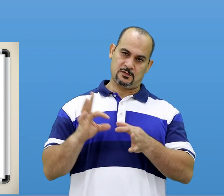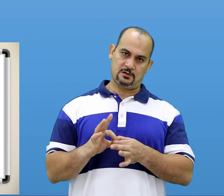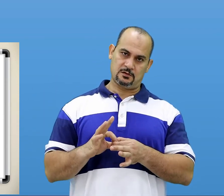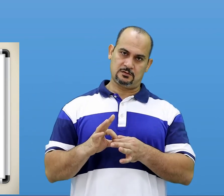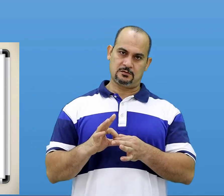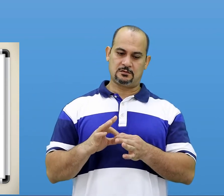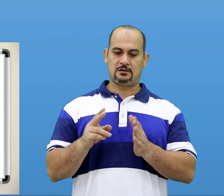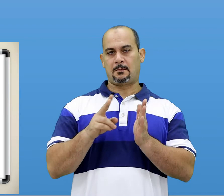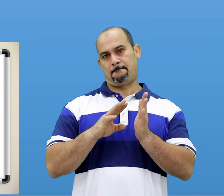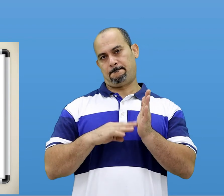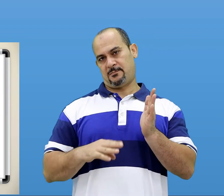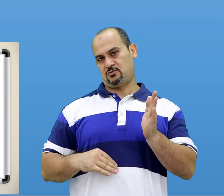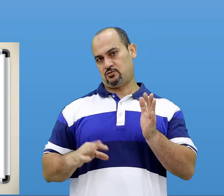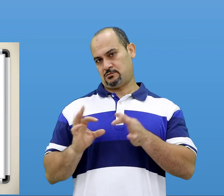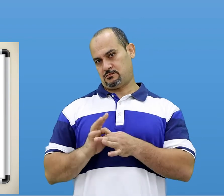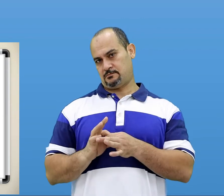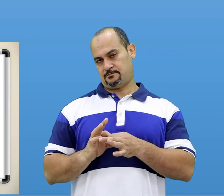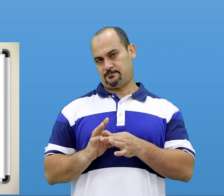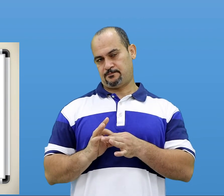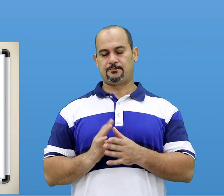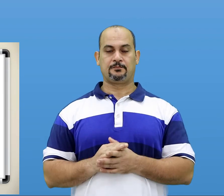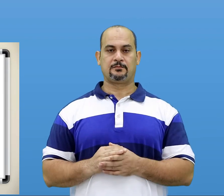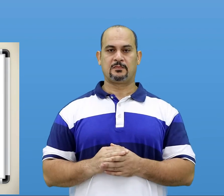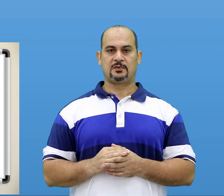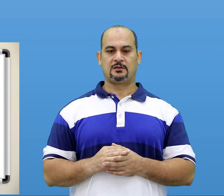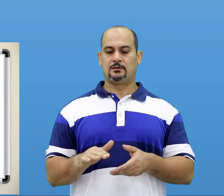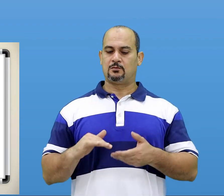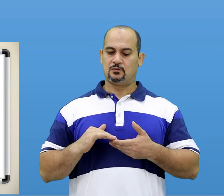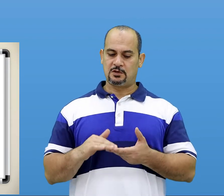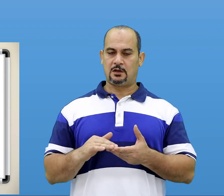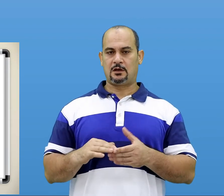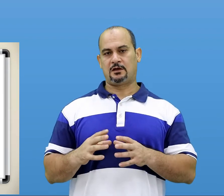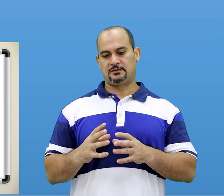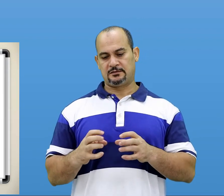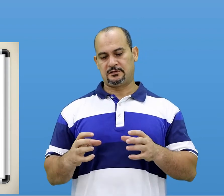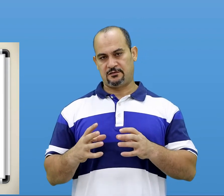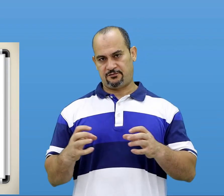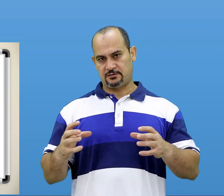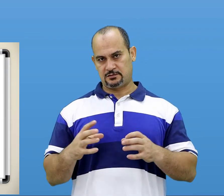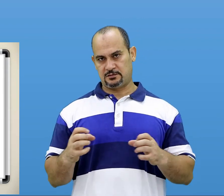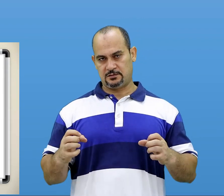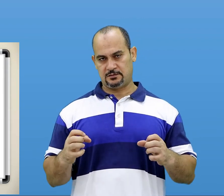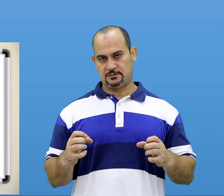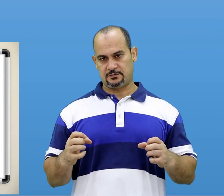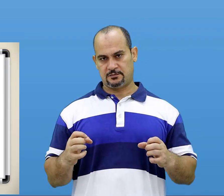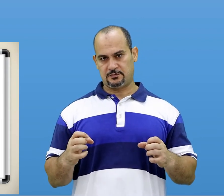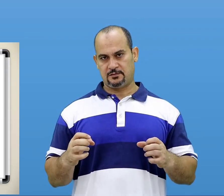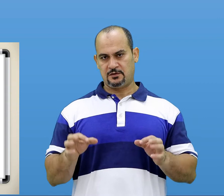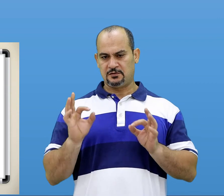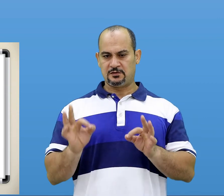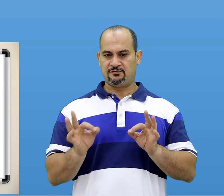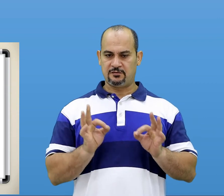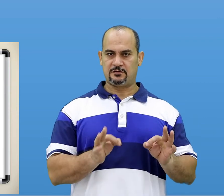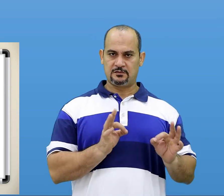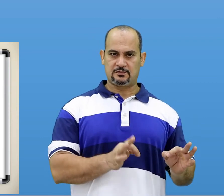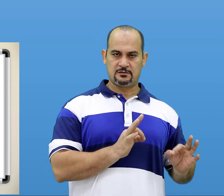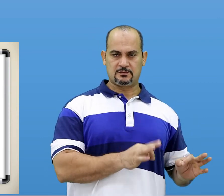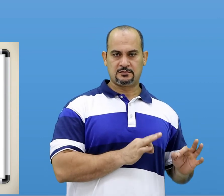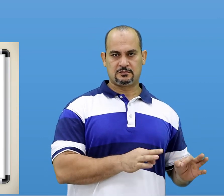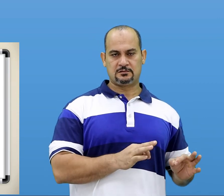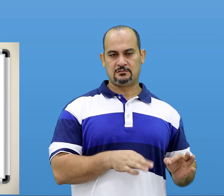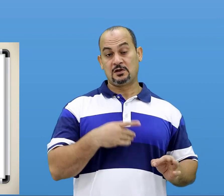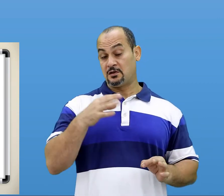to the thesis statement and supporting details. You can add as much supporting details as you